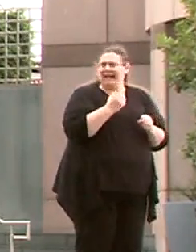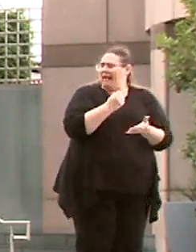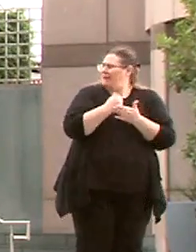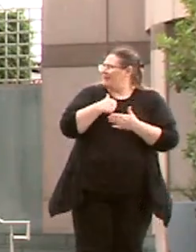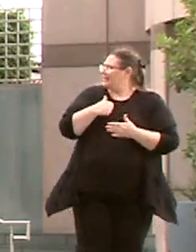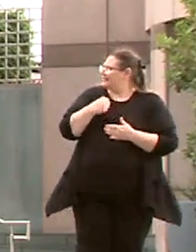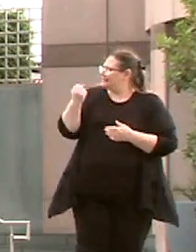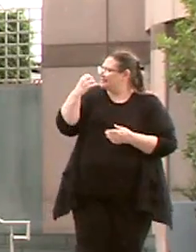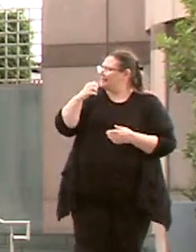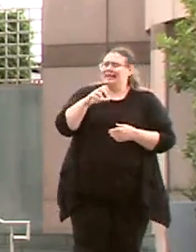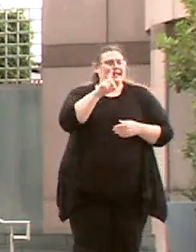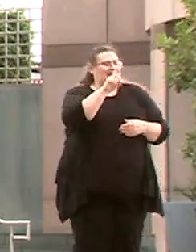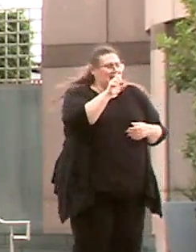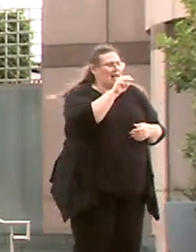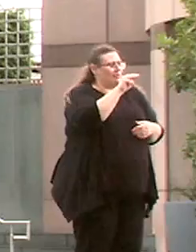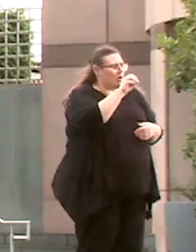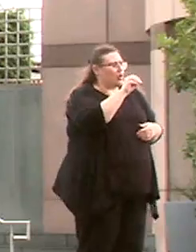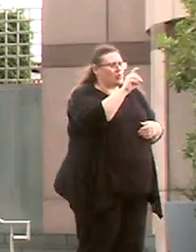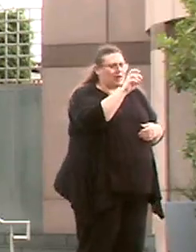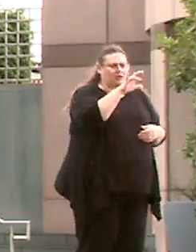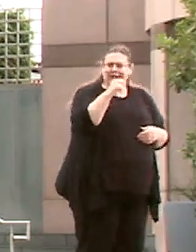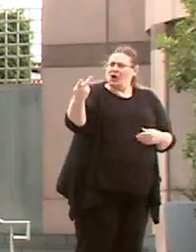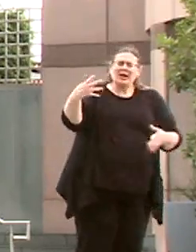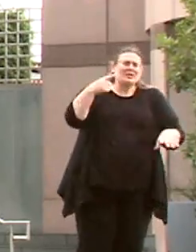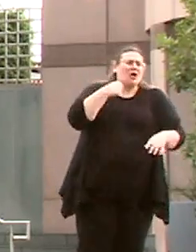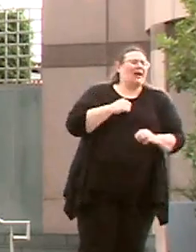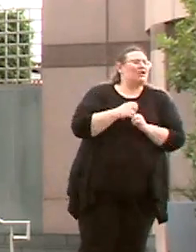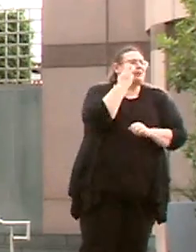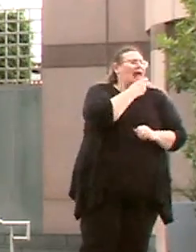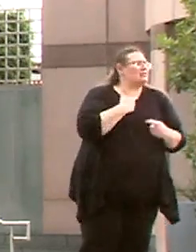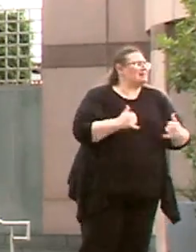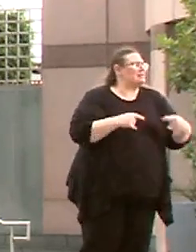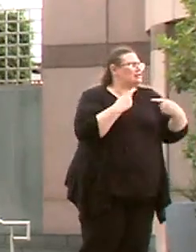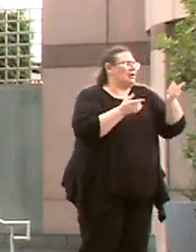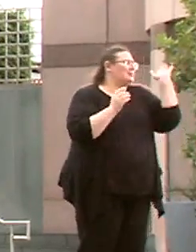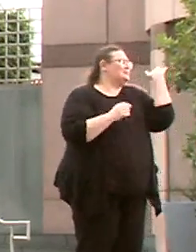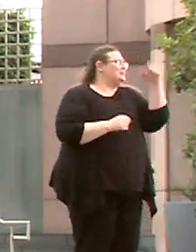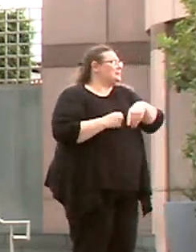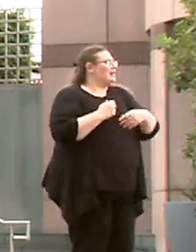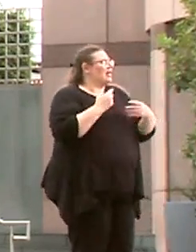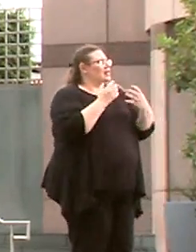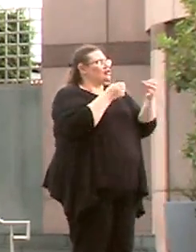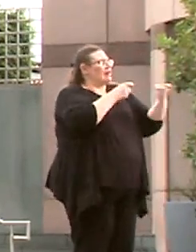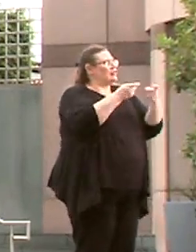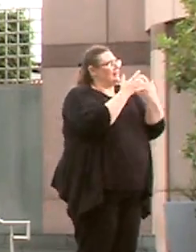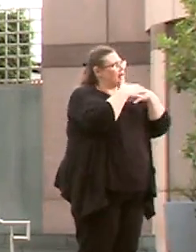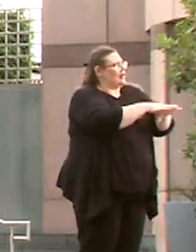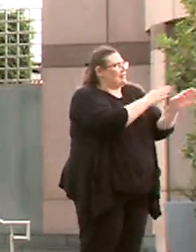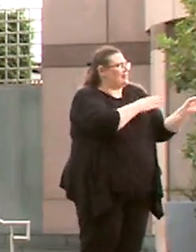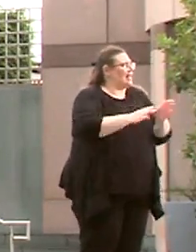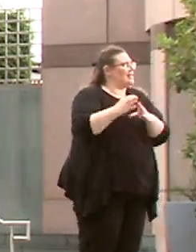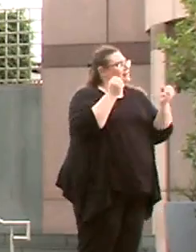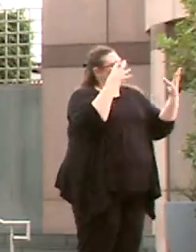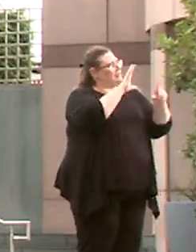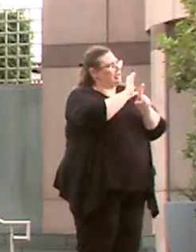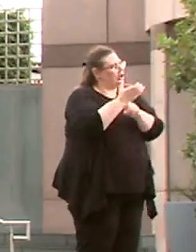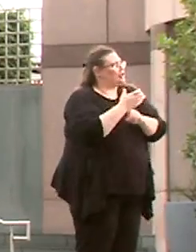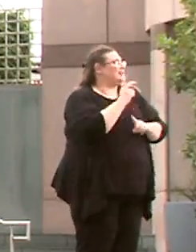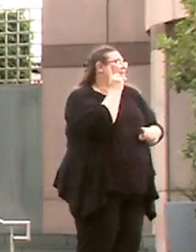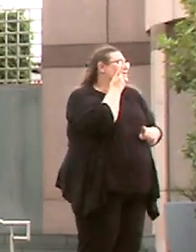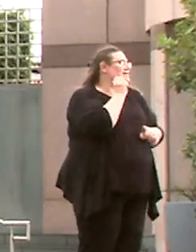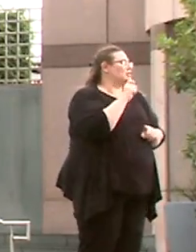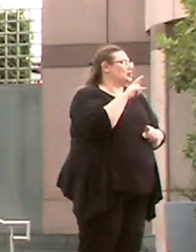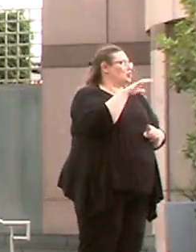out. Demoterin, we talked about this, is the director of integrated planning and multicultural at Disney